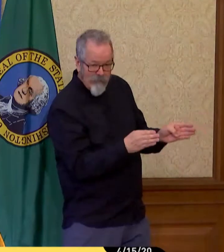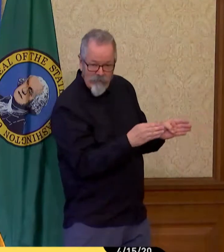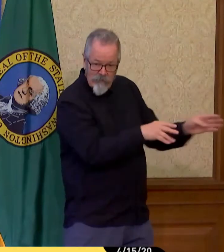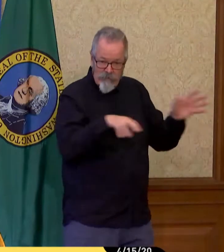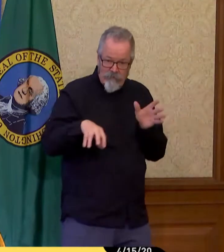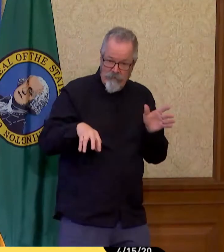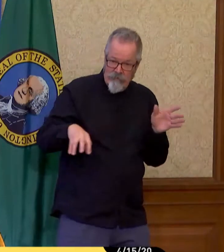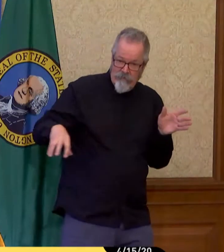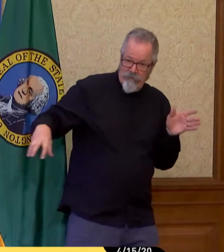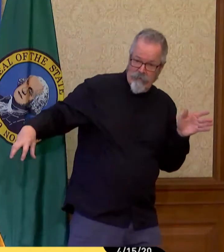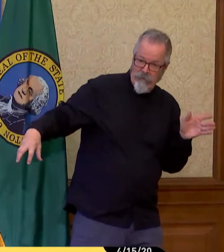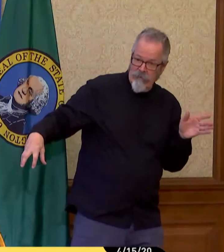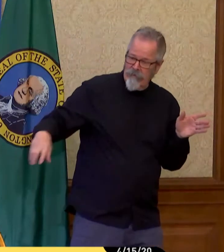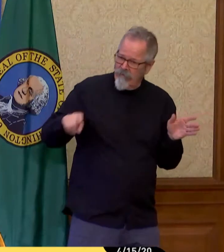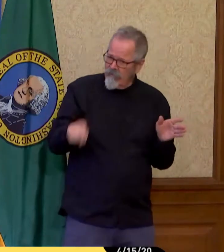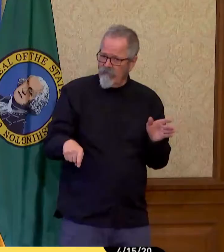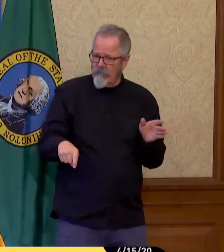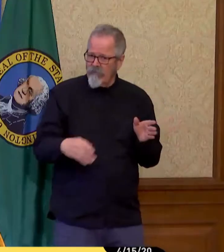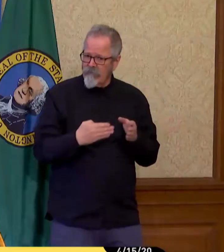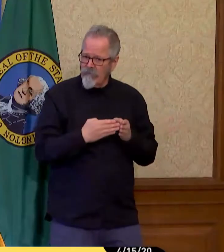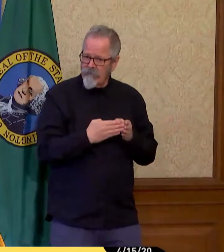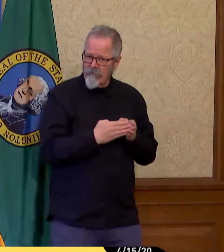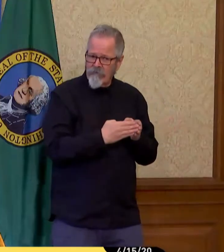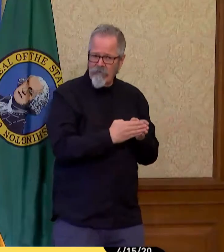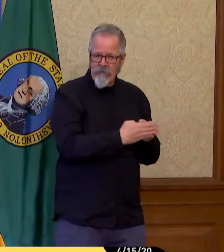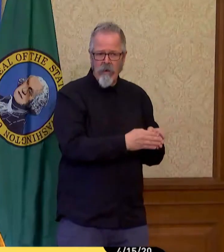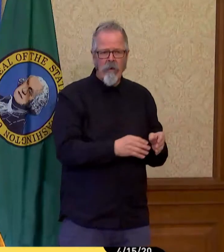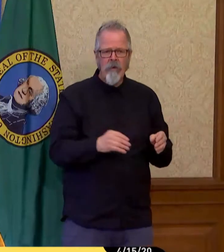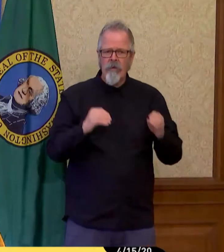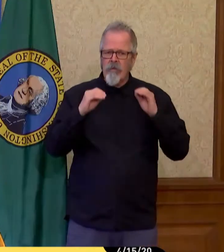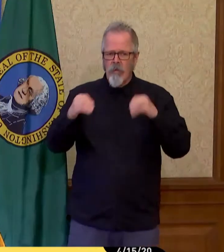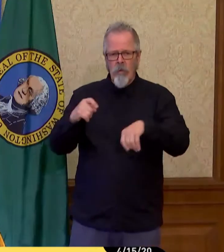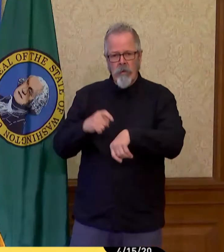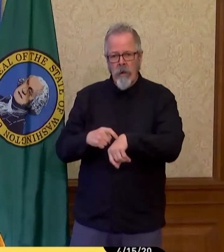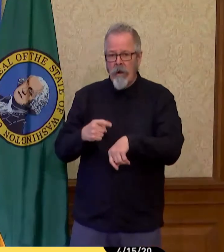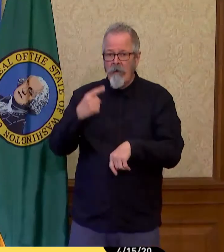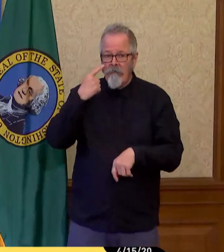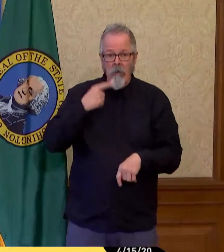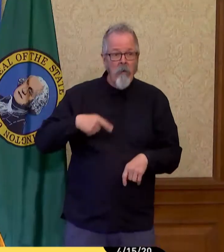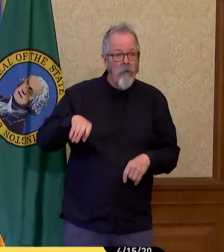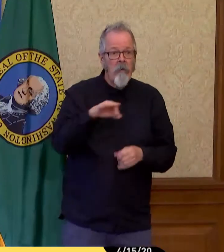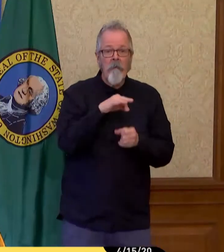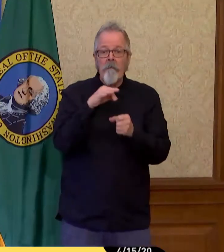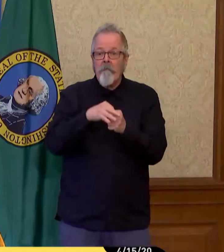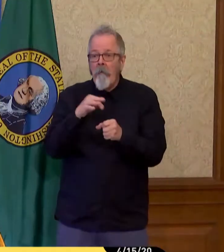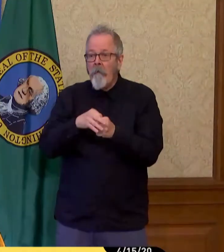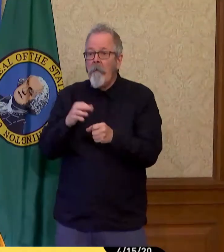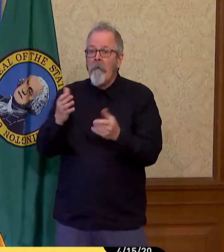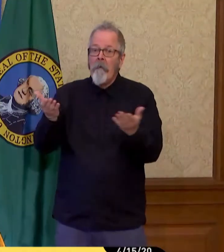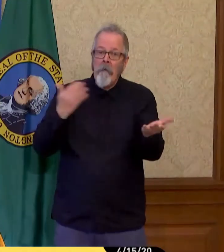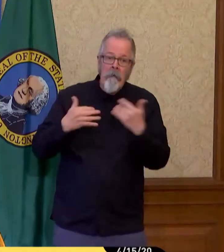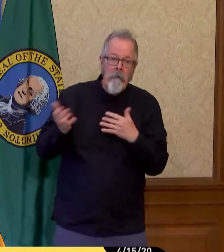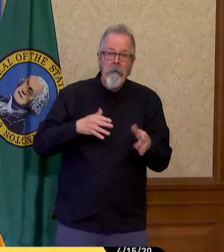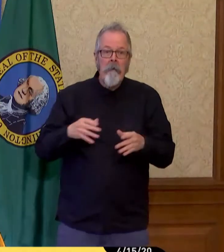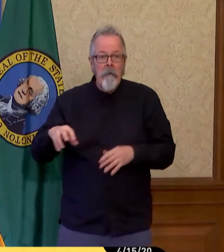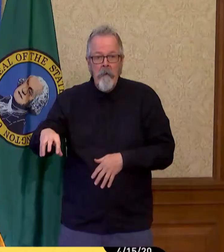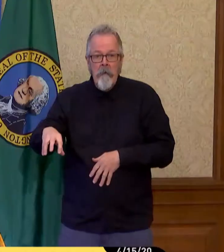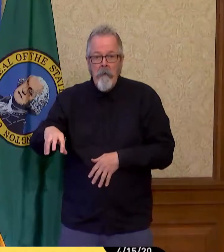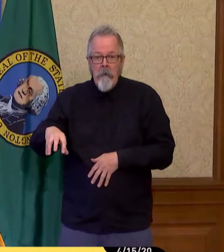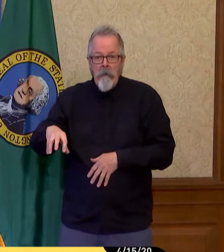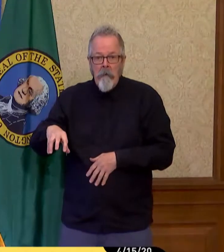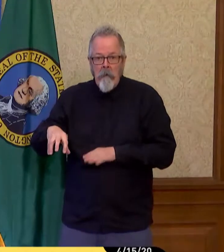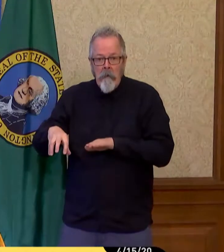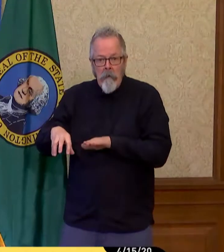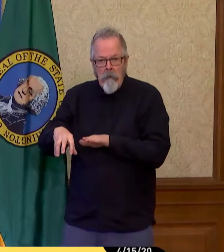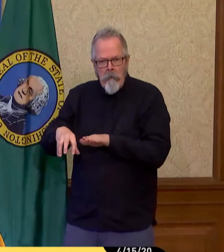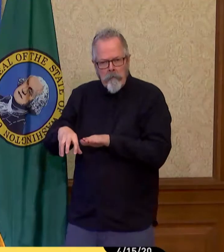can be released from this burden as fast as we can. That's why the things we're doing are aiming to do that as quickly as we can, so we can